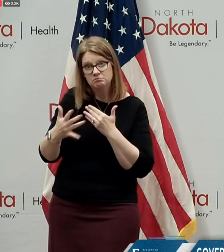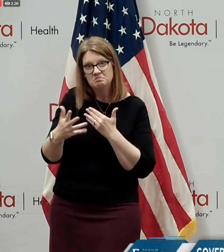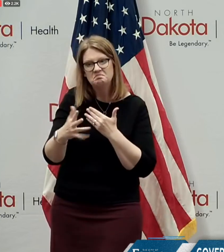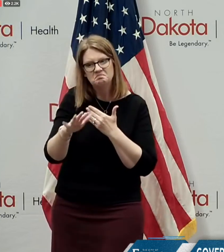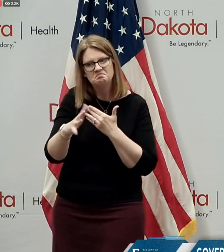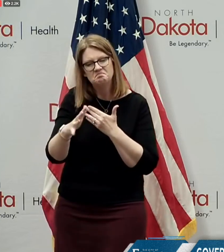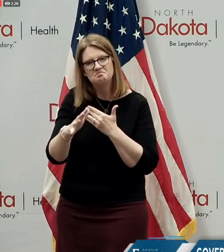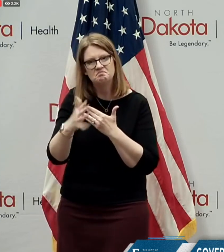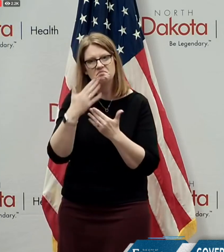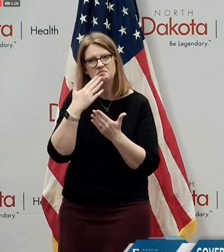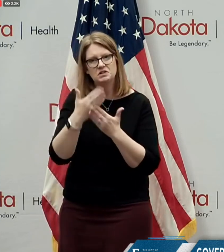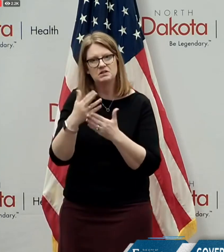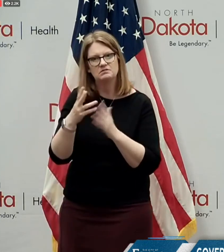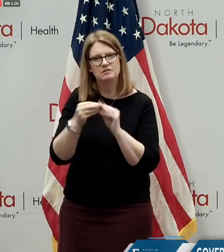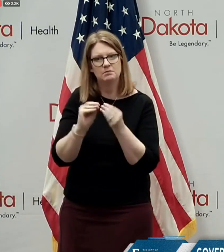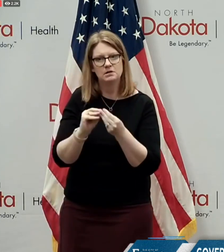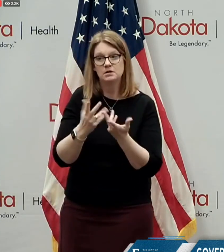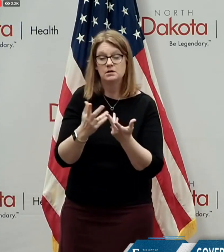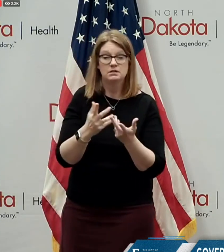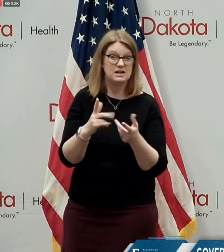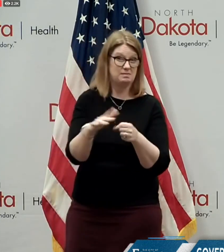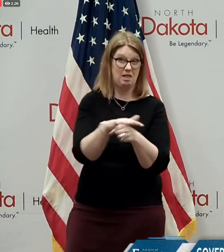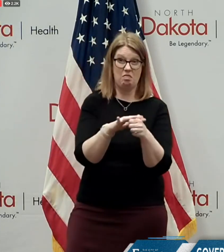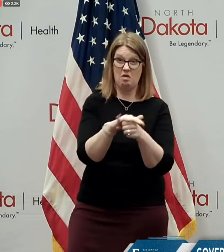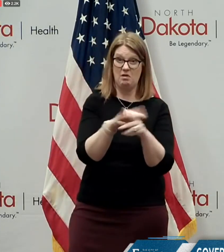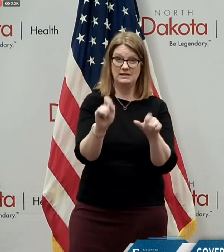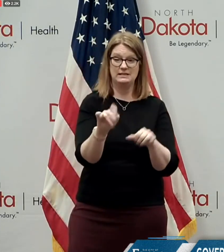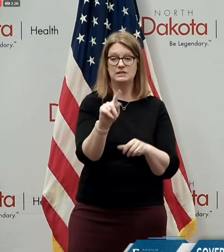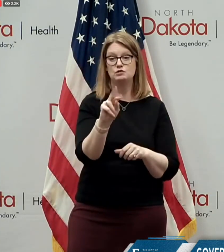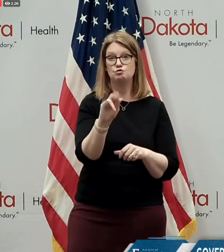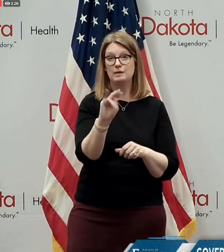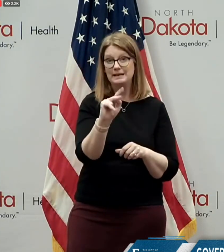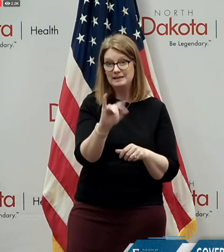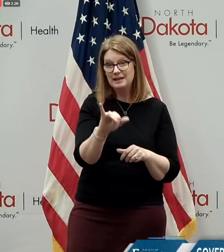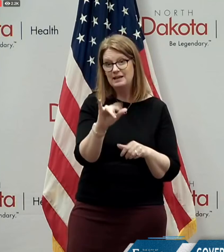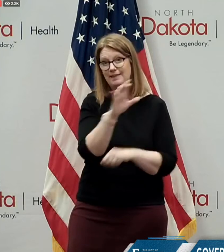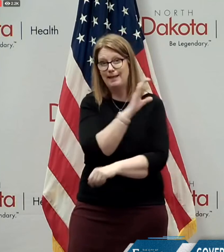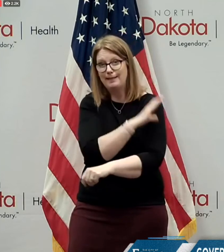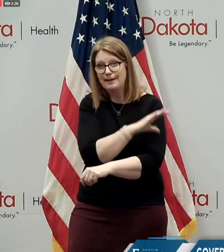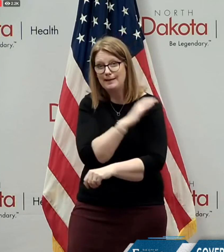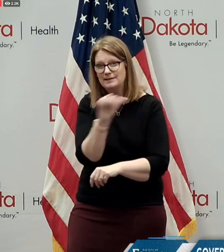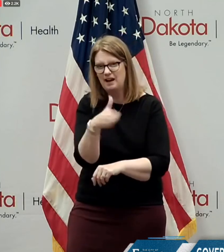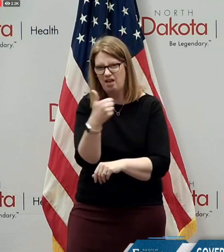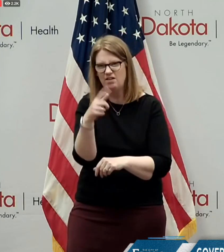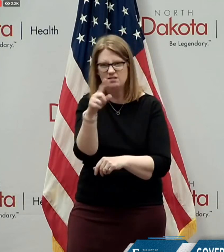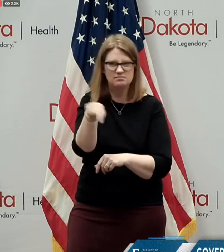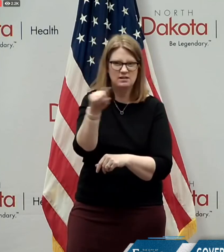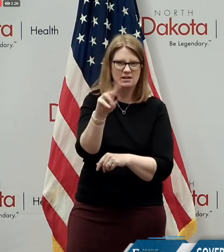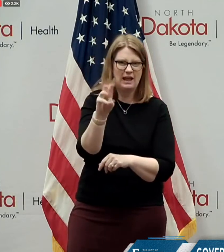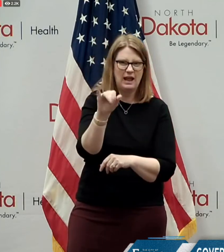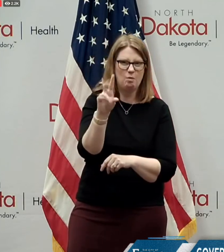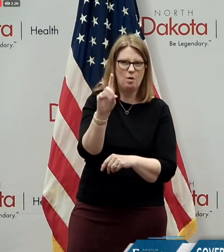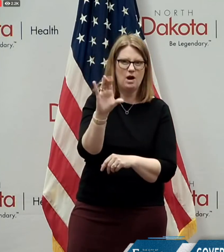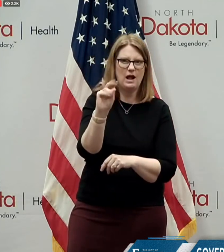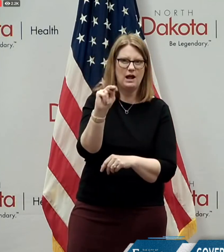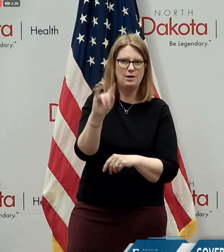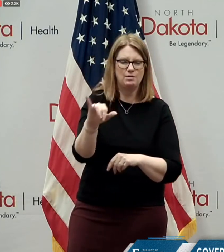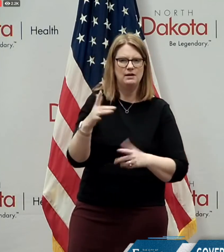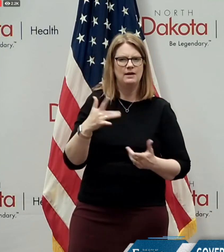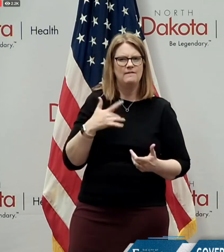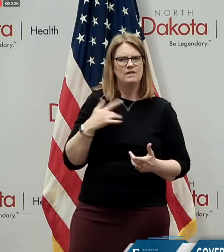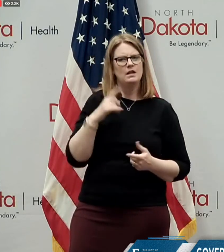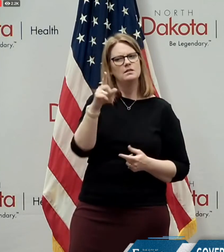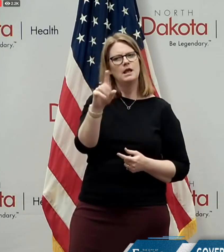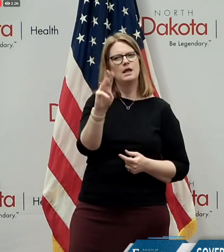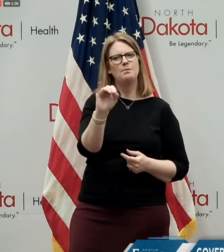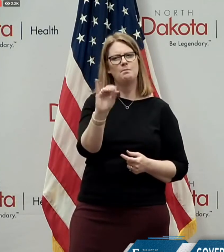available local testing through Trinity and through the clinics and through others up there. And so I feel like that, you know, Minot